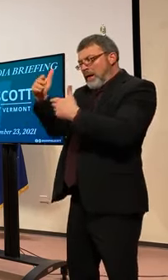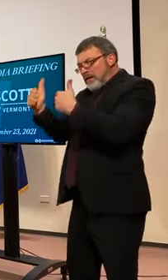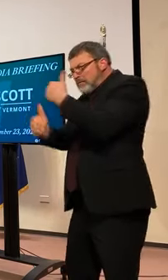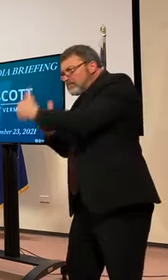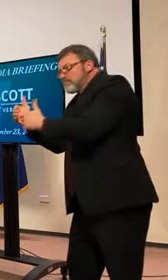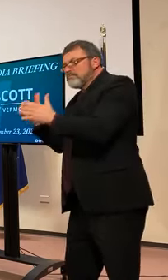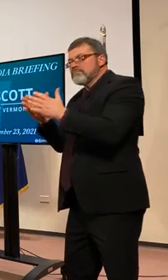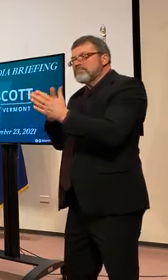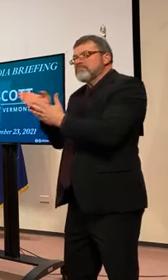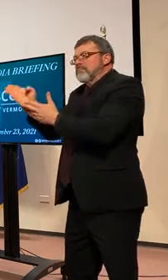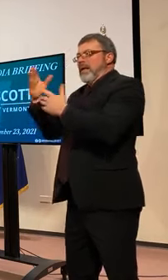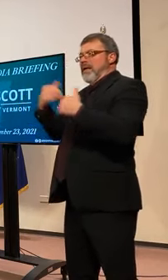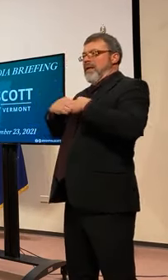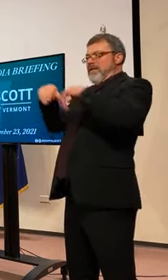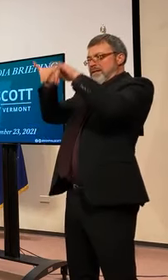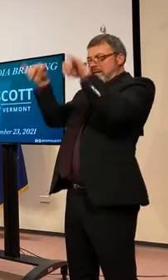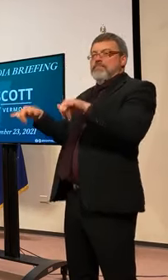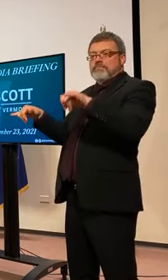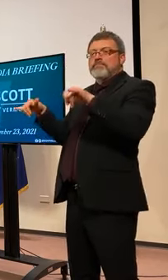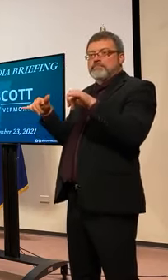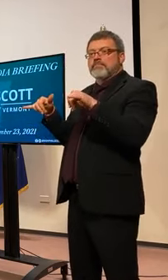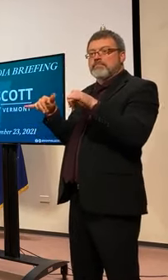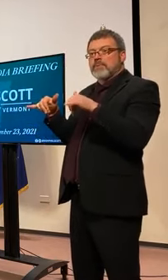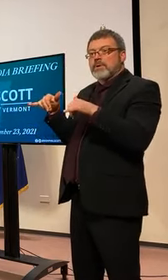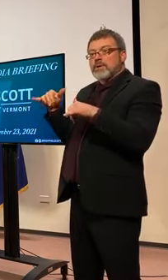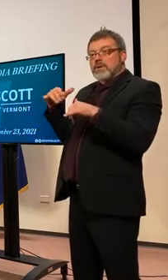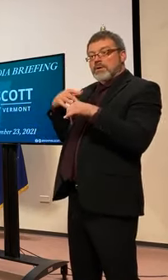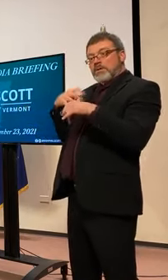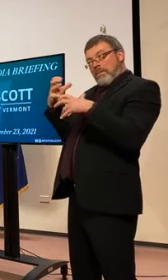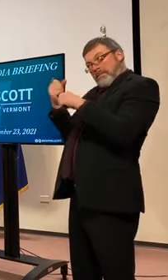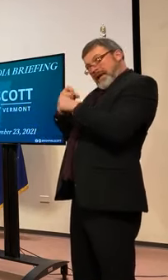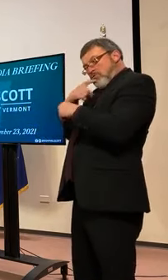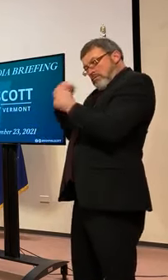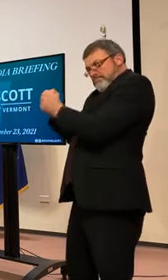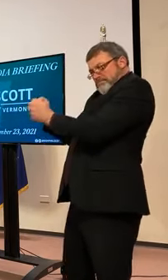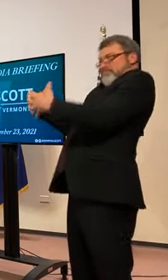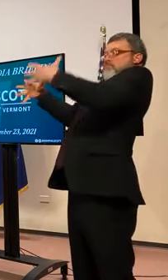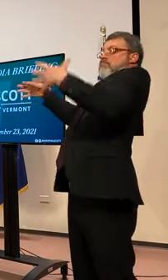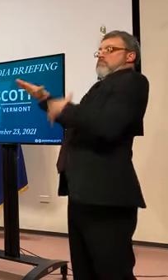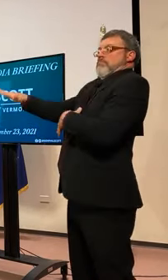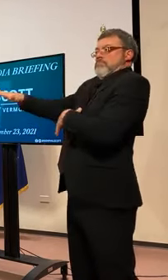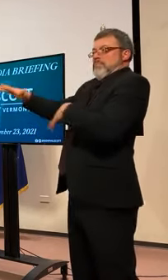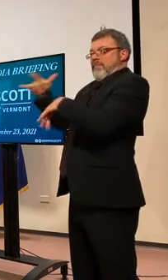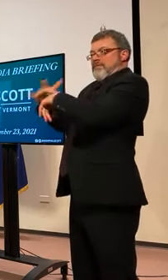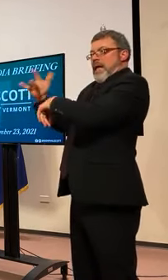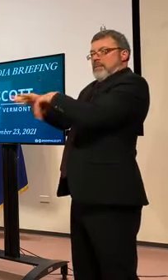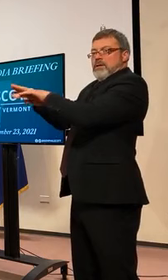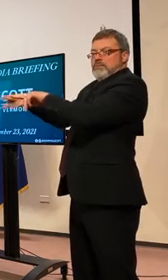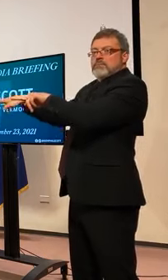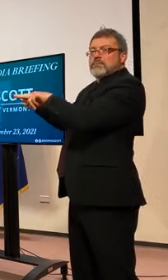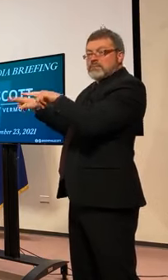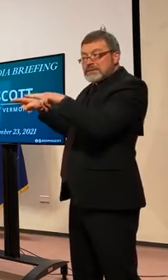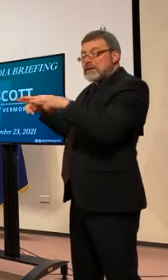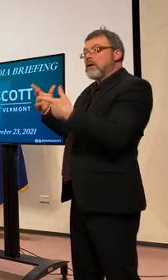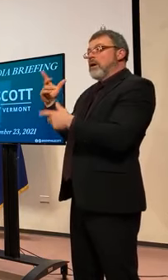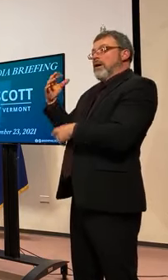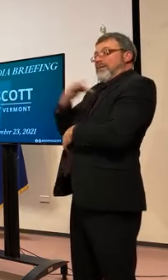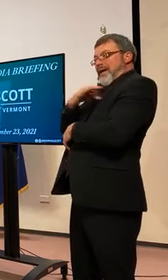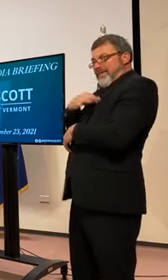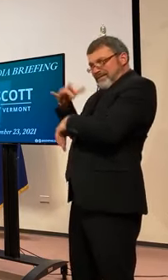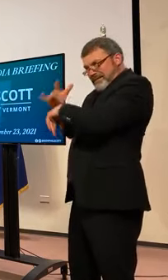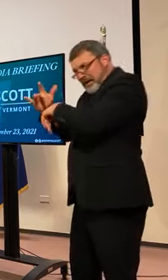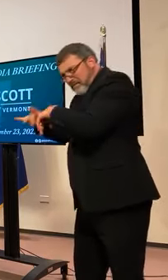capacity. We are supporting their efforts by providing financial assistance to help staff additional ICU beds